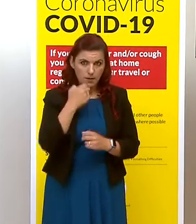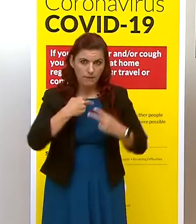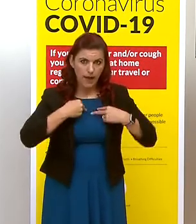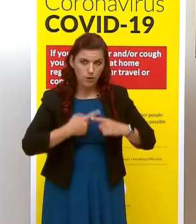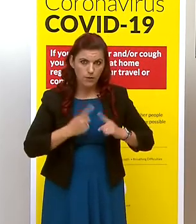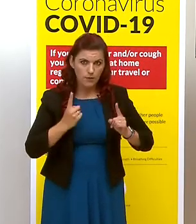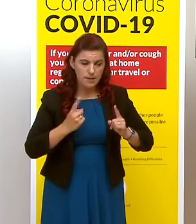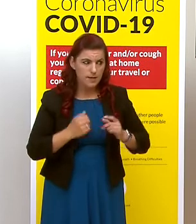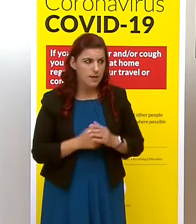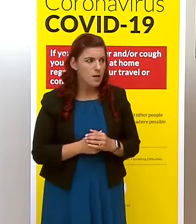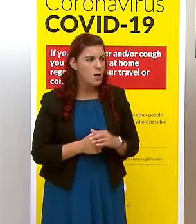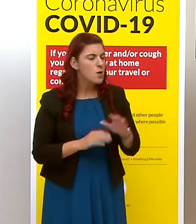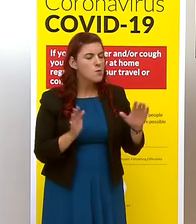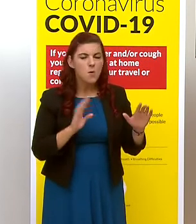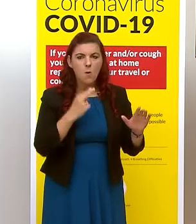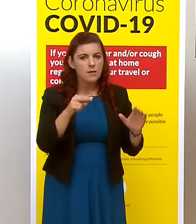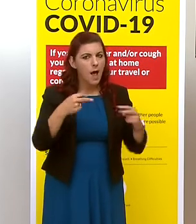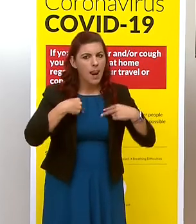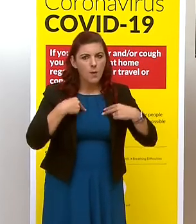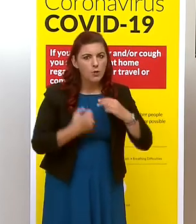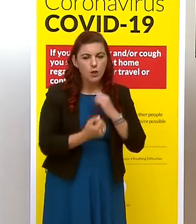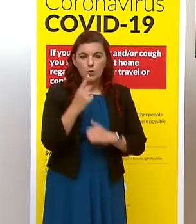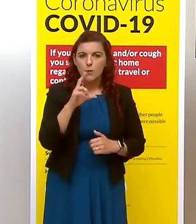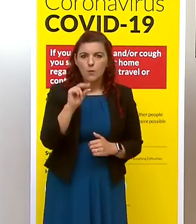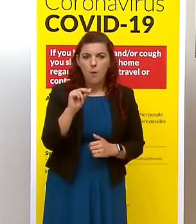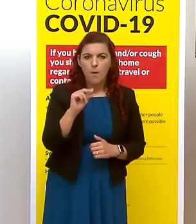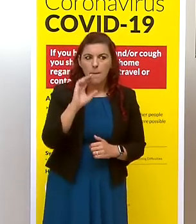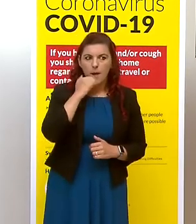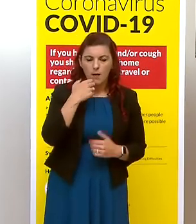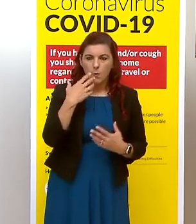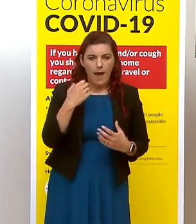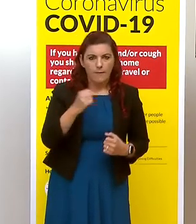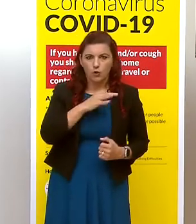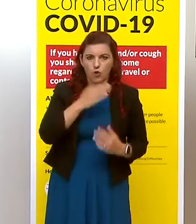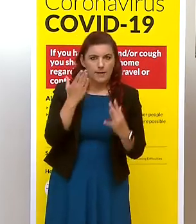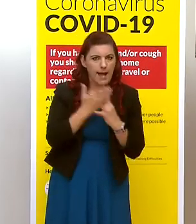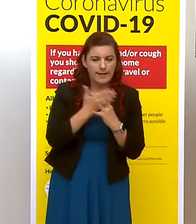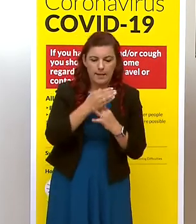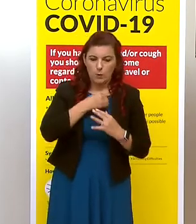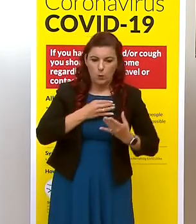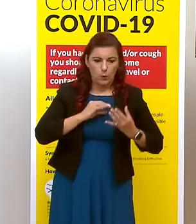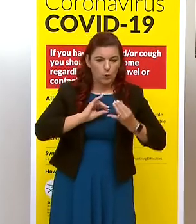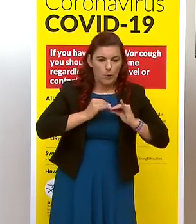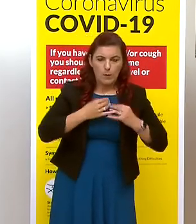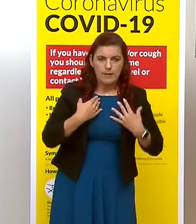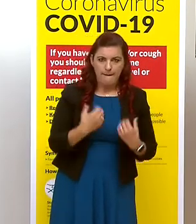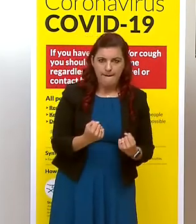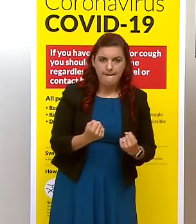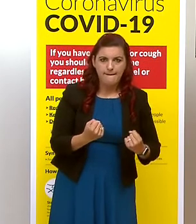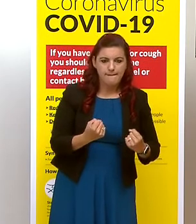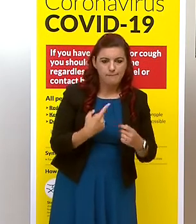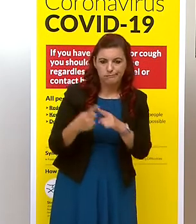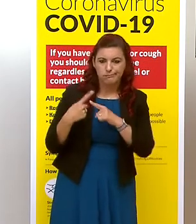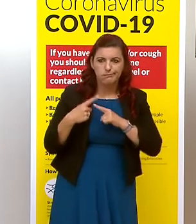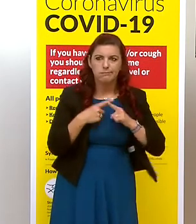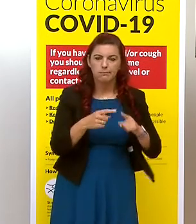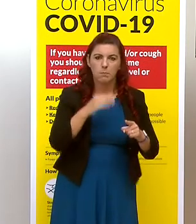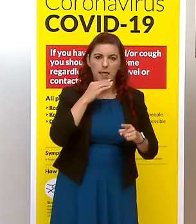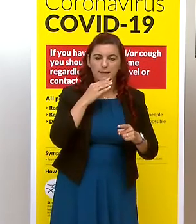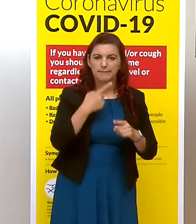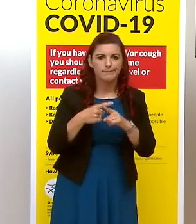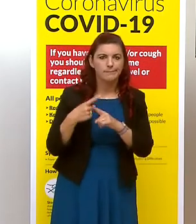No, it's not that really, because we have good access to interpreters, and that it's